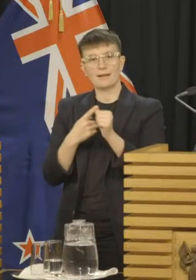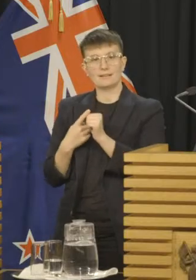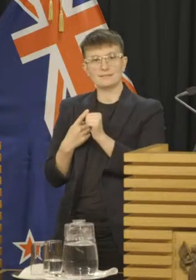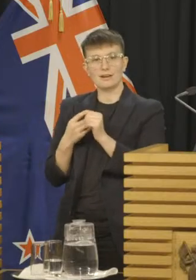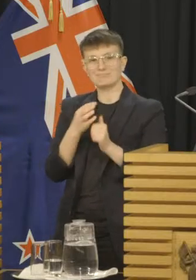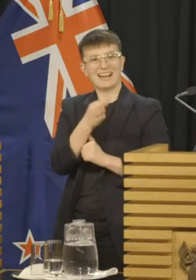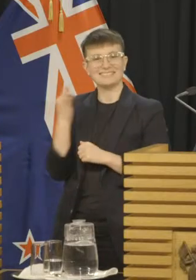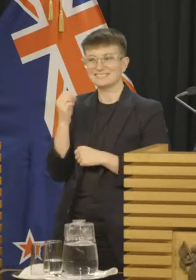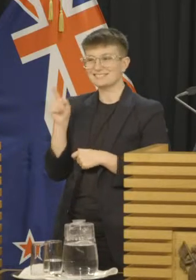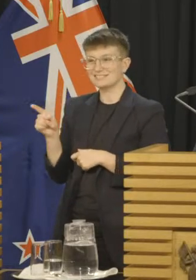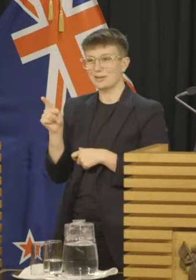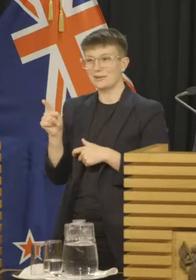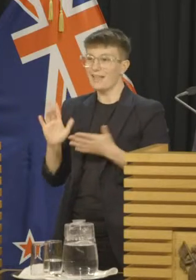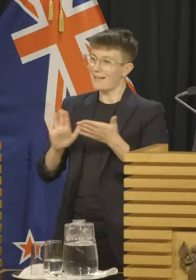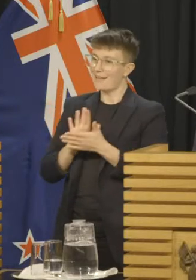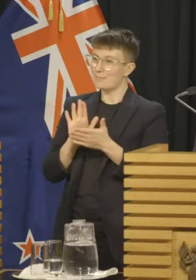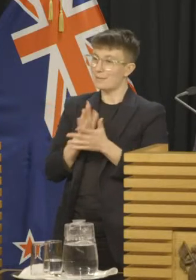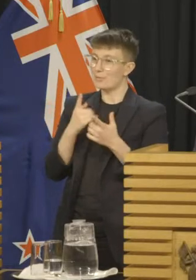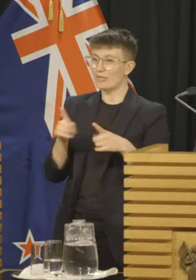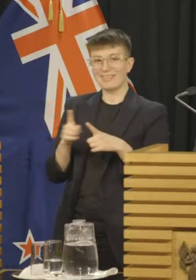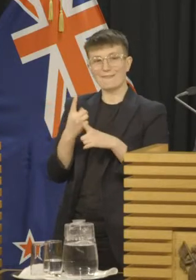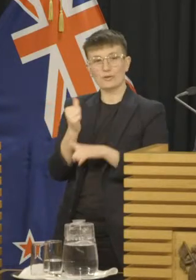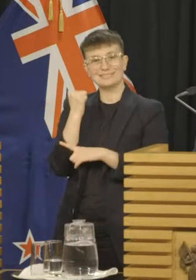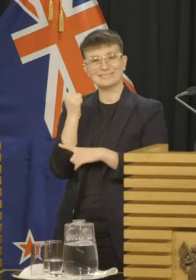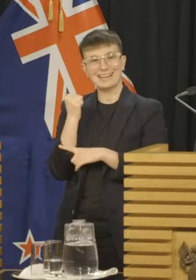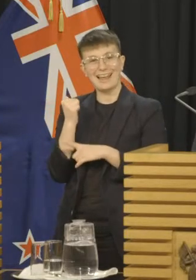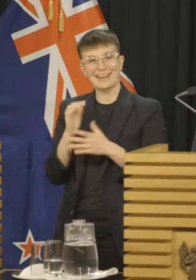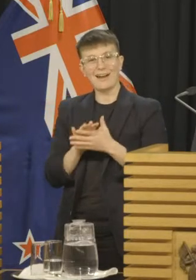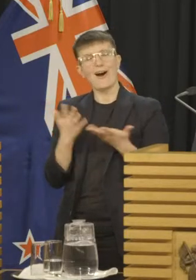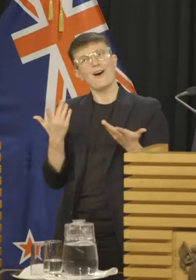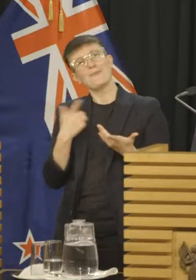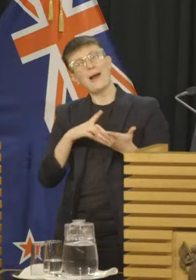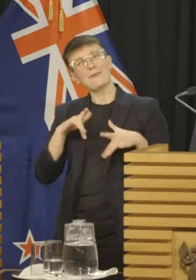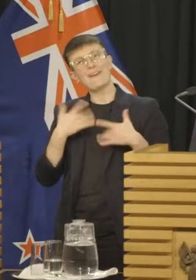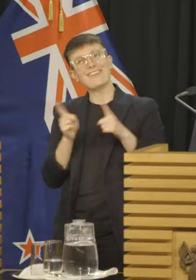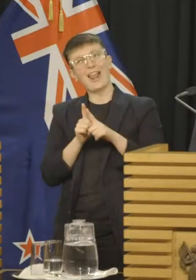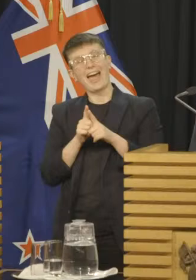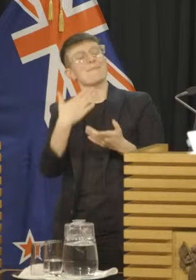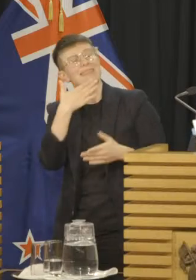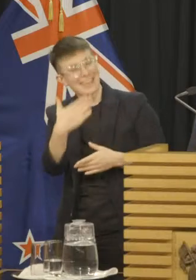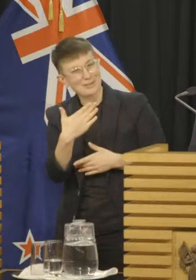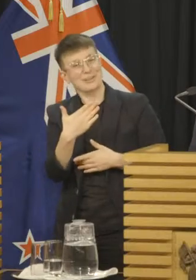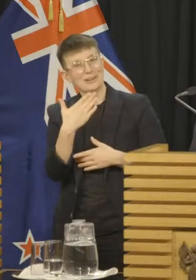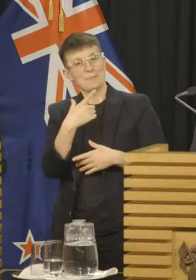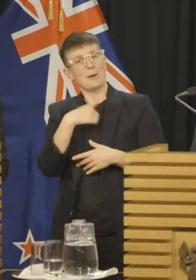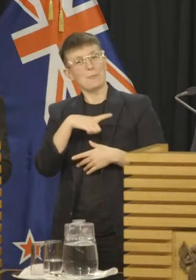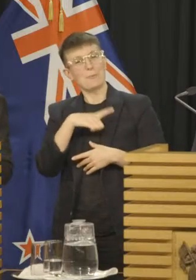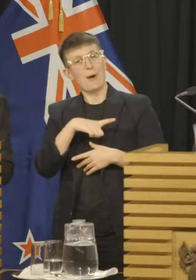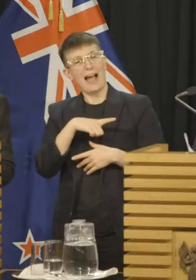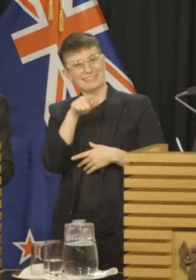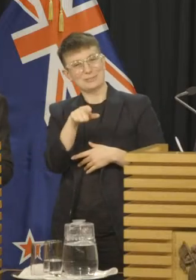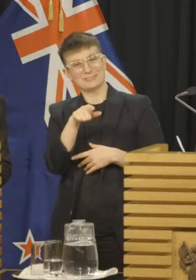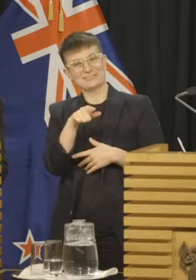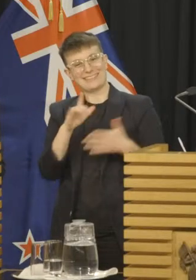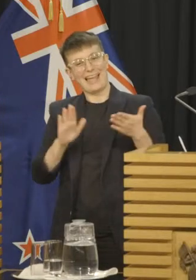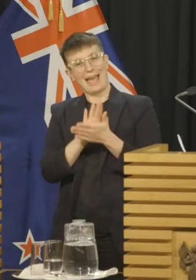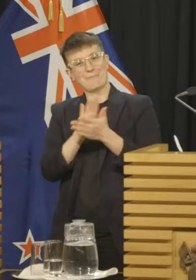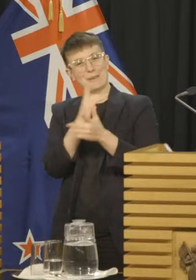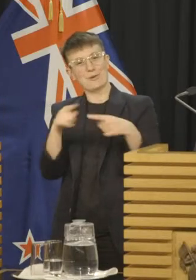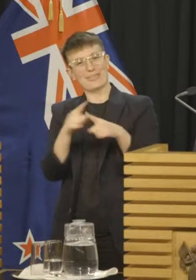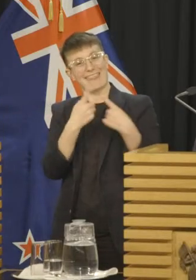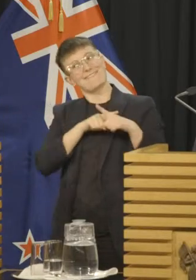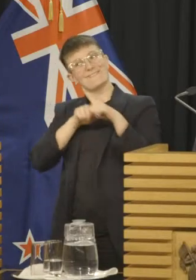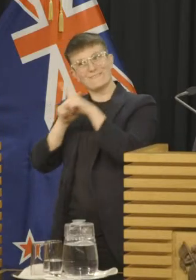that's going to be followed up by something else? Why couldn't you just, an unqualified happy birthday? Thank you. Any other questions? Did you receive